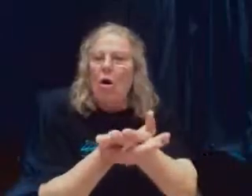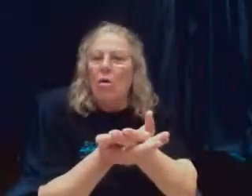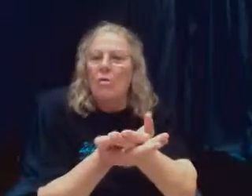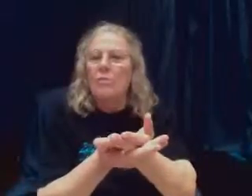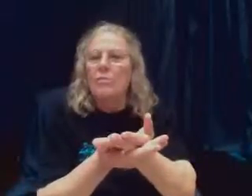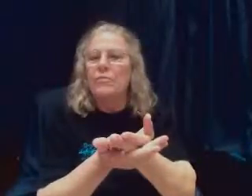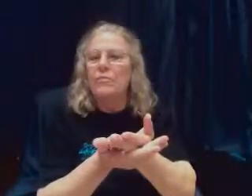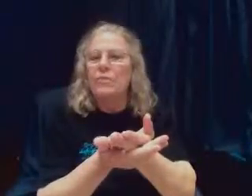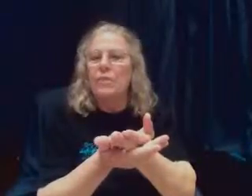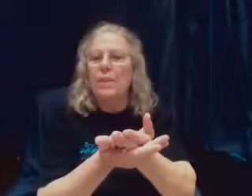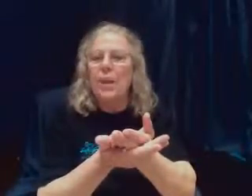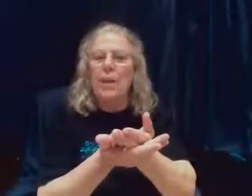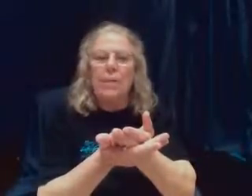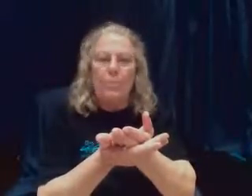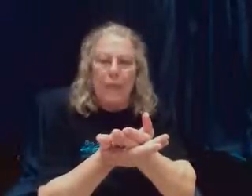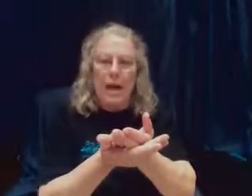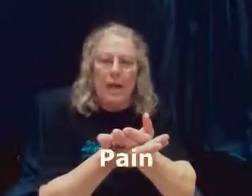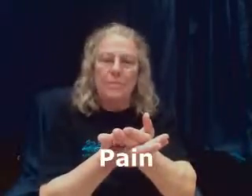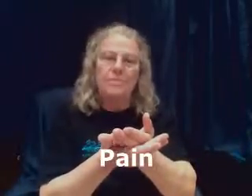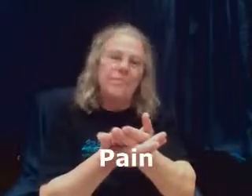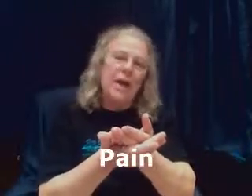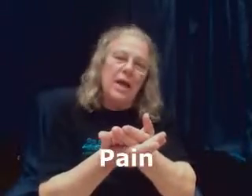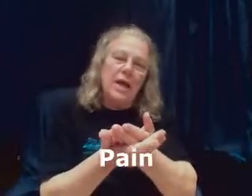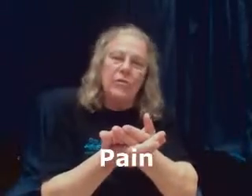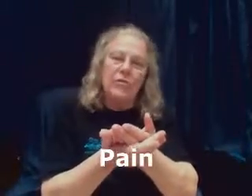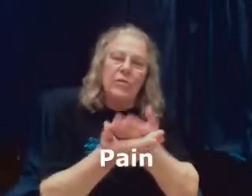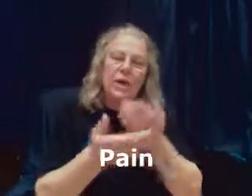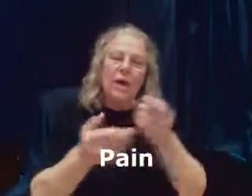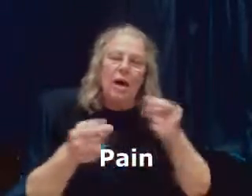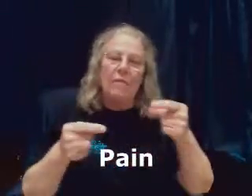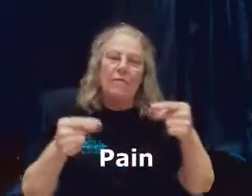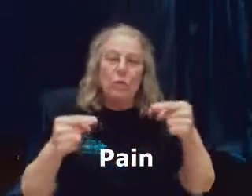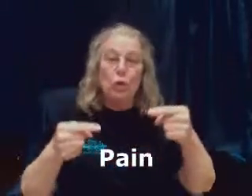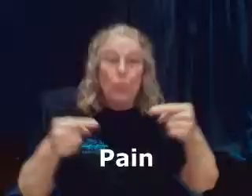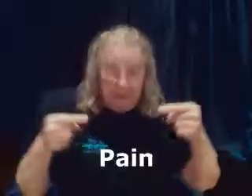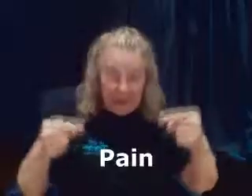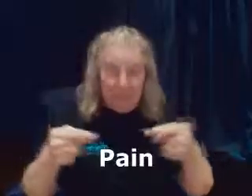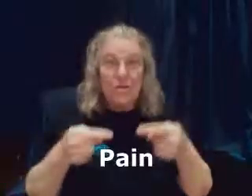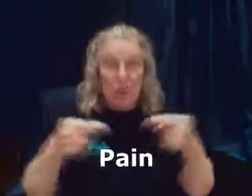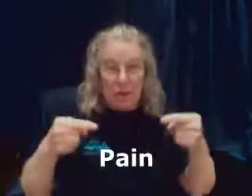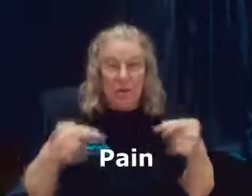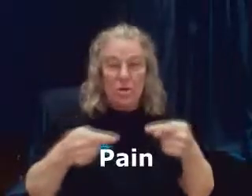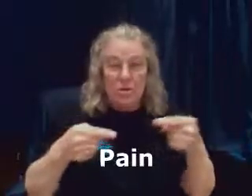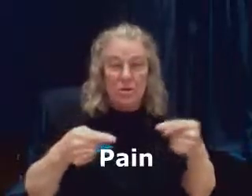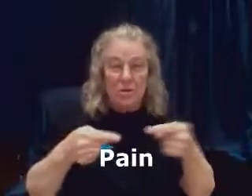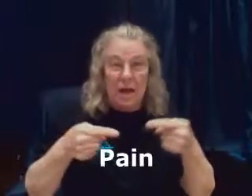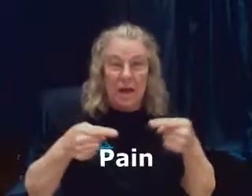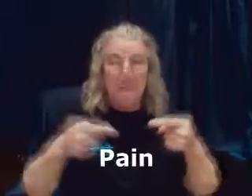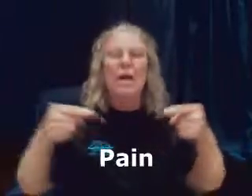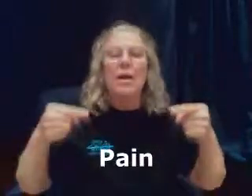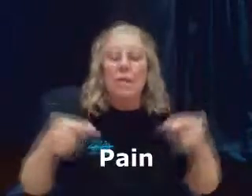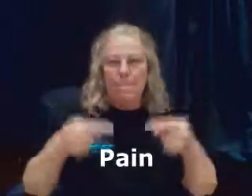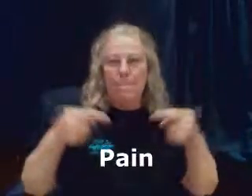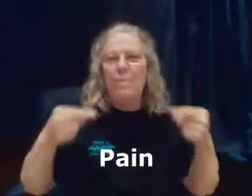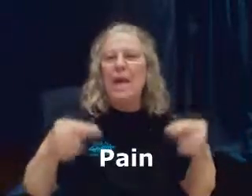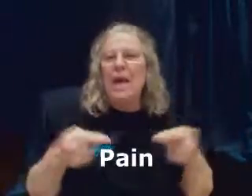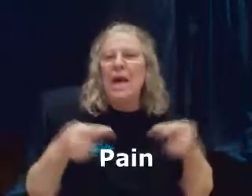All. Pain. If you think of two pins going into your side,